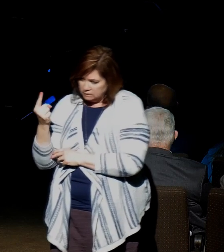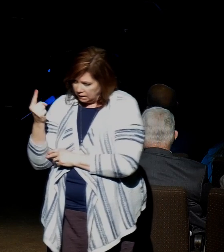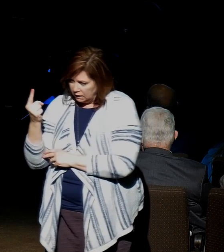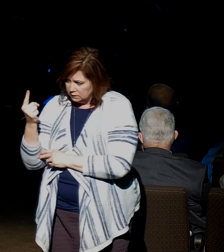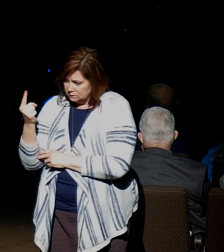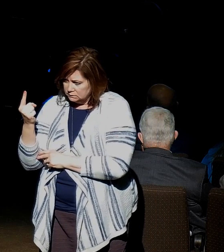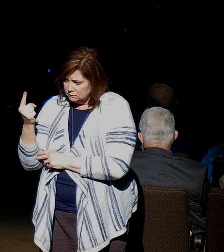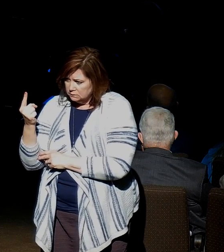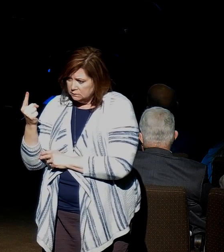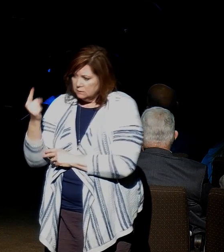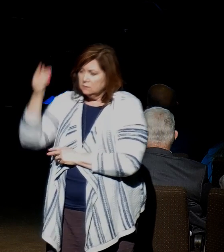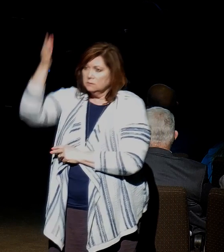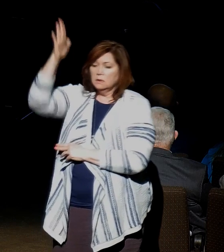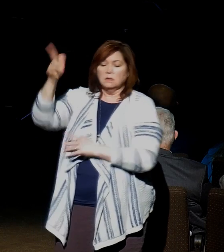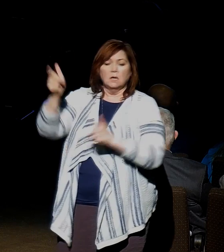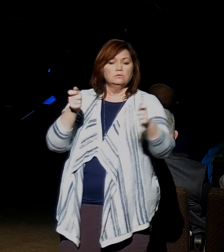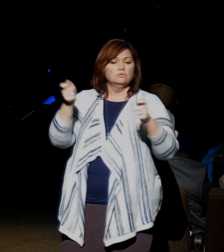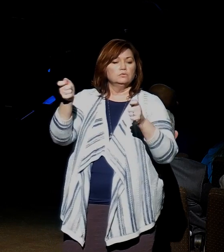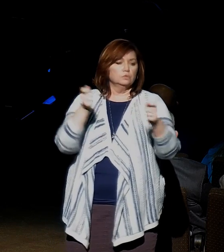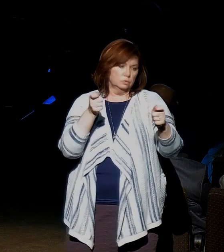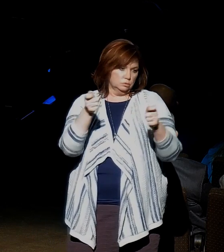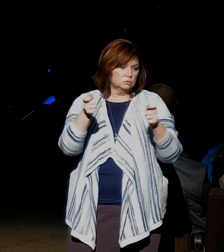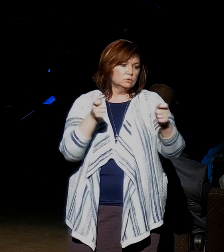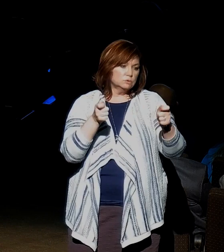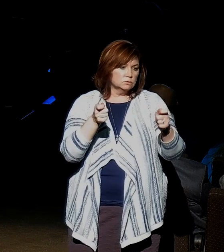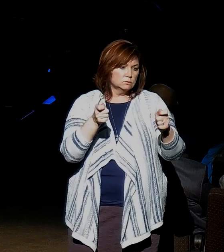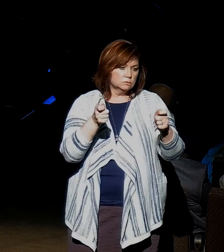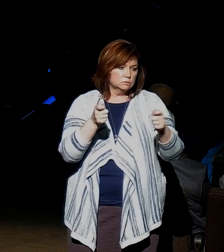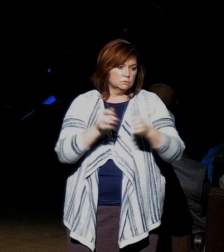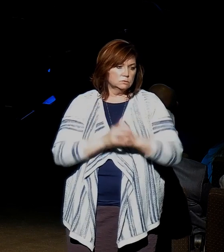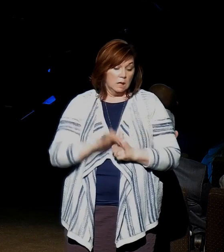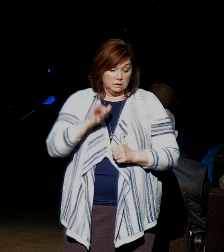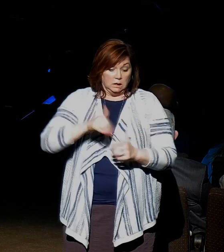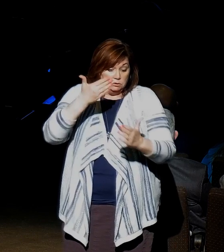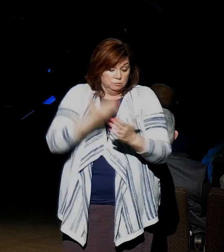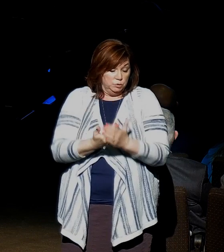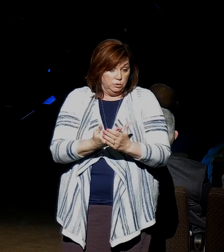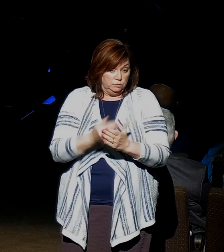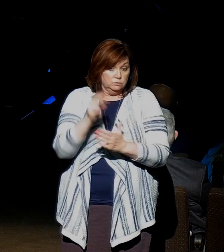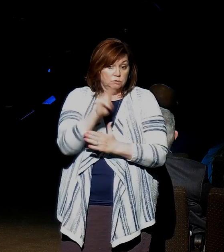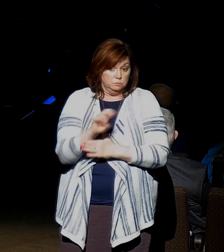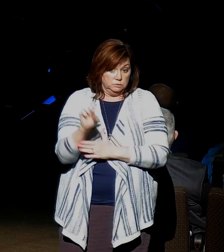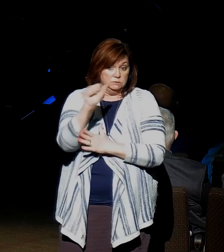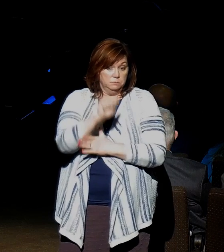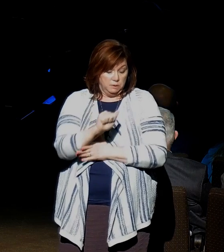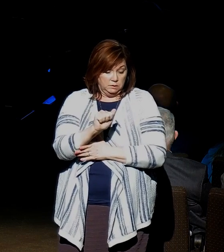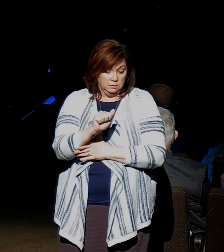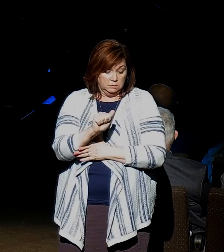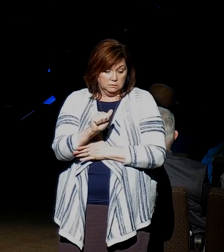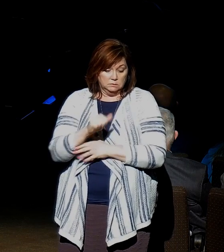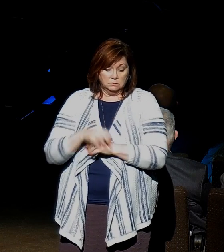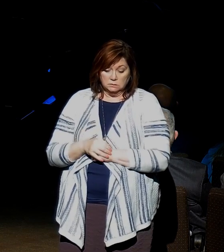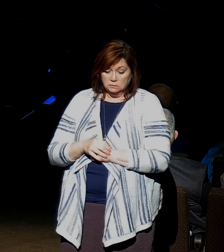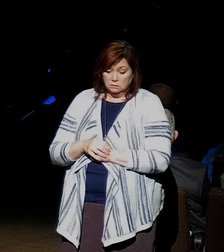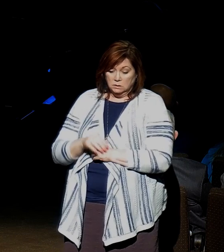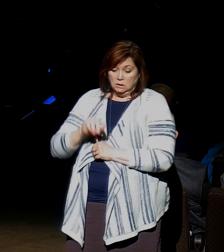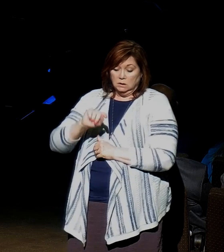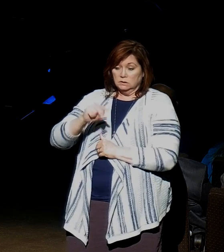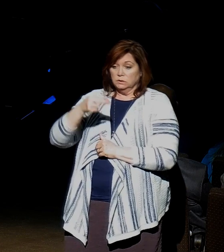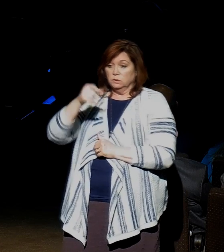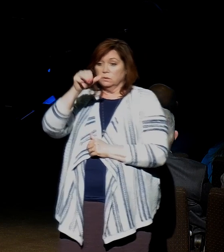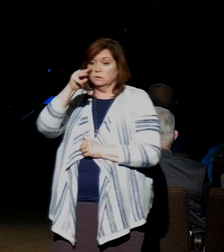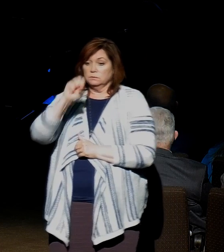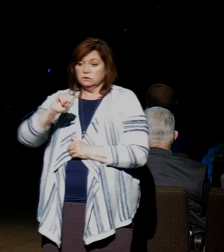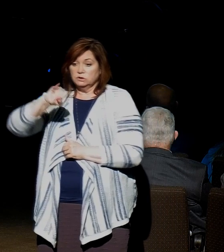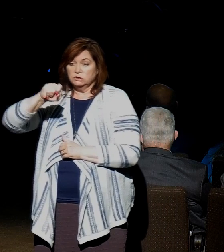United States." And it was Thomas Jefferson who gave us these immortal words, "God, who gave us life, gave us liberty.